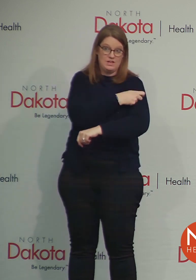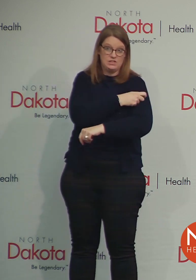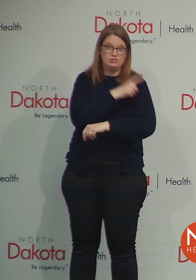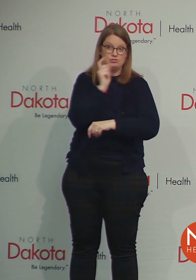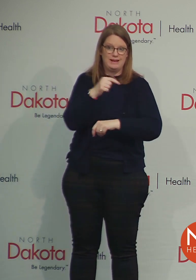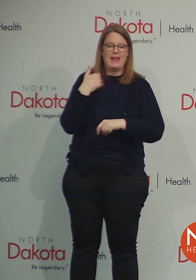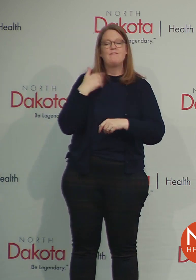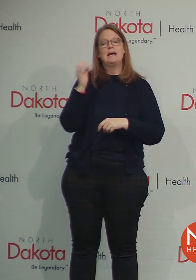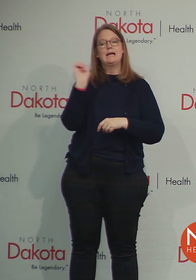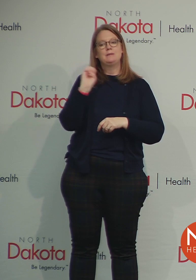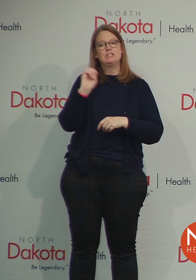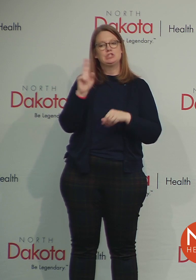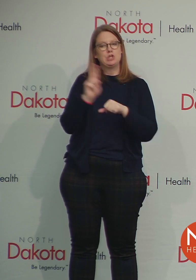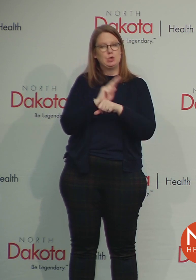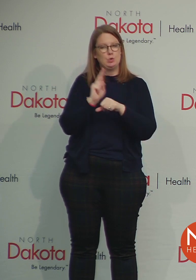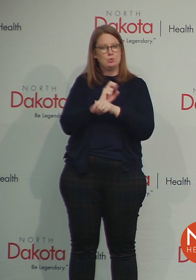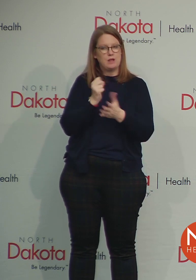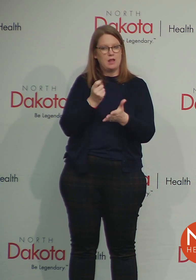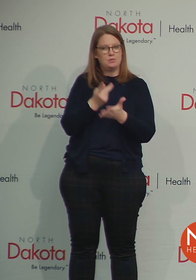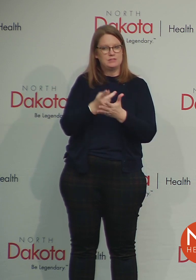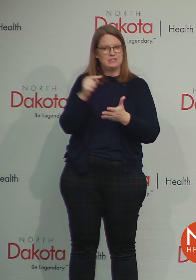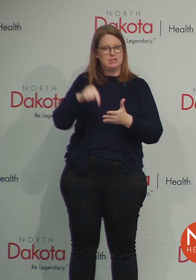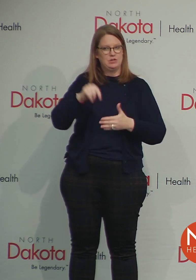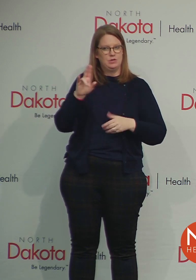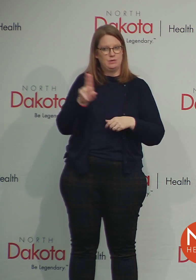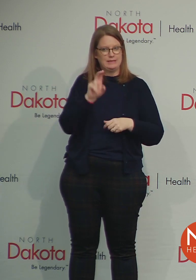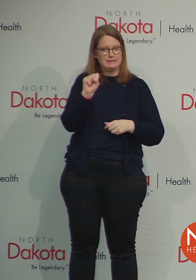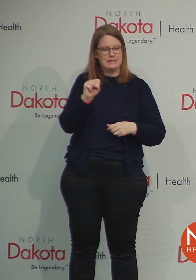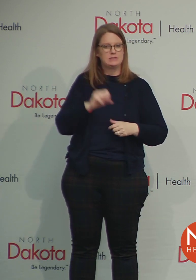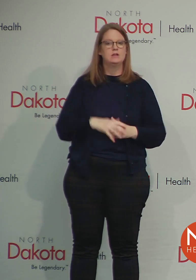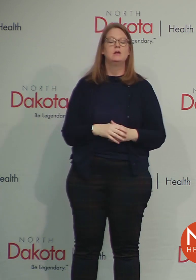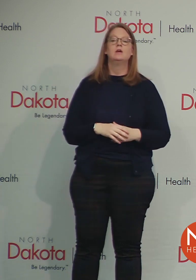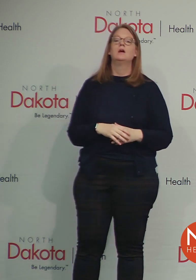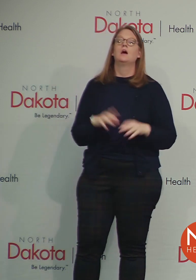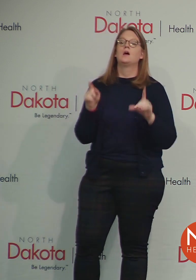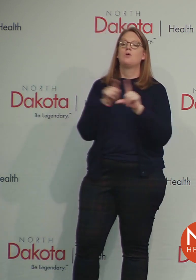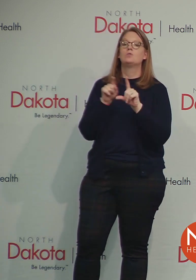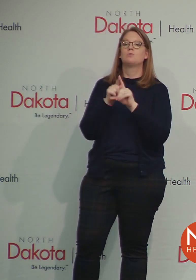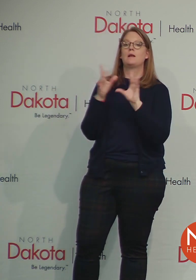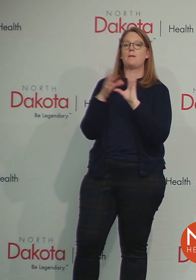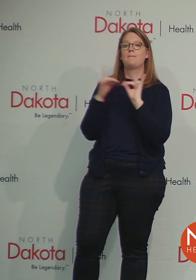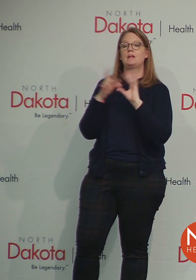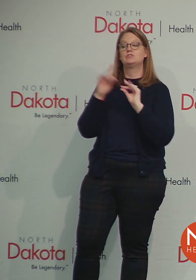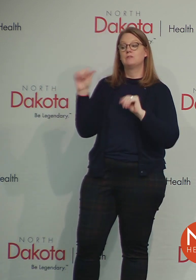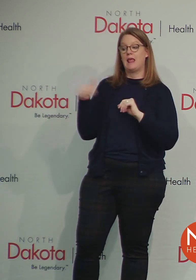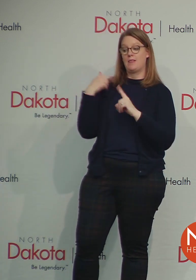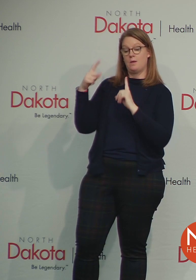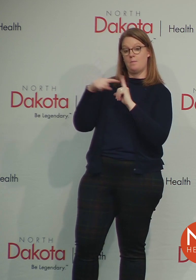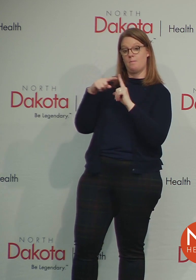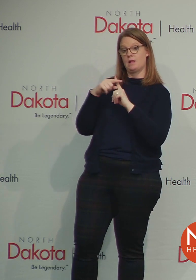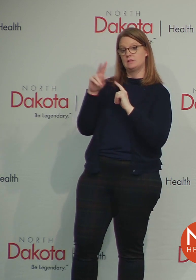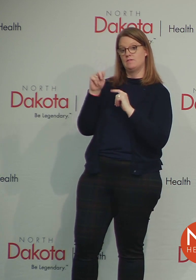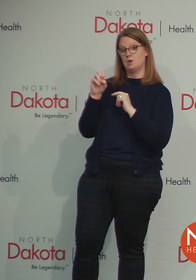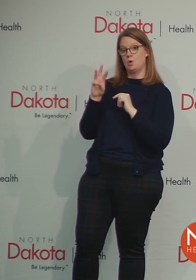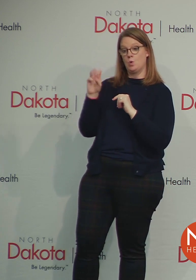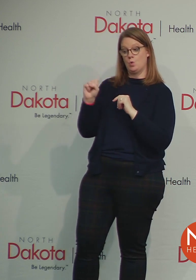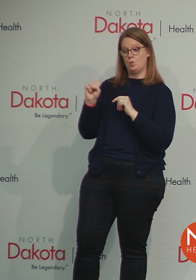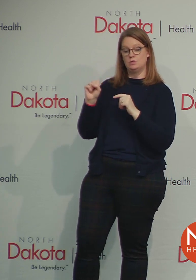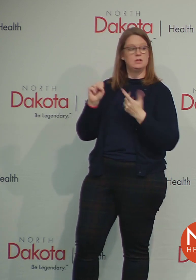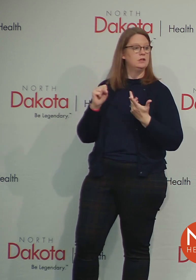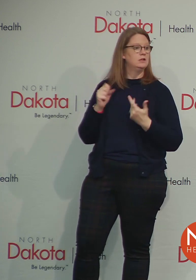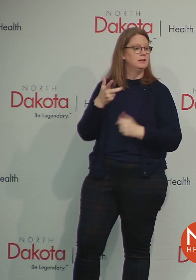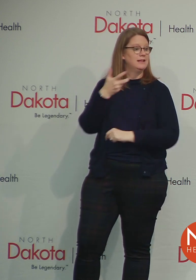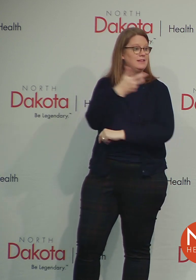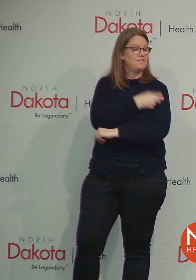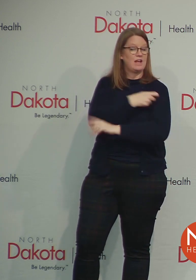an emergency use authorization in the United States. I also want to mention other positive news from that data is the vaccine